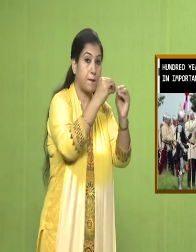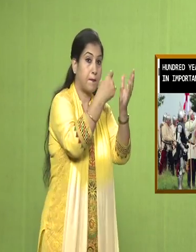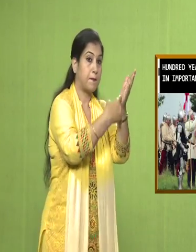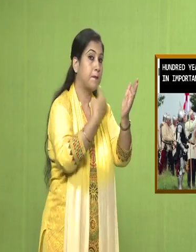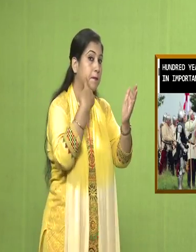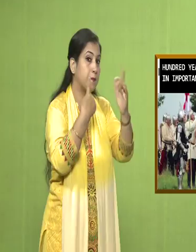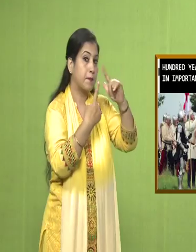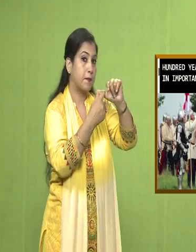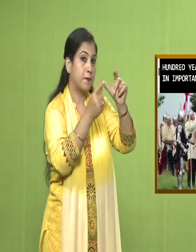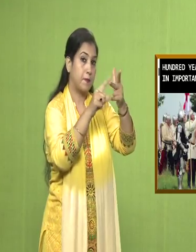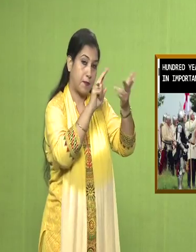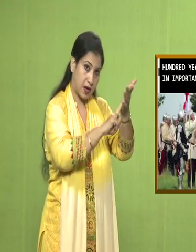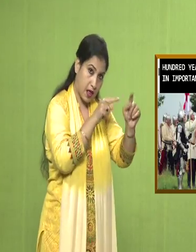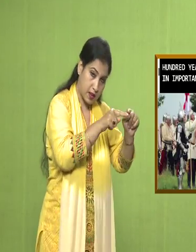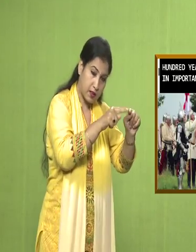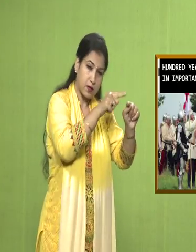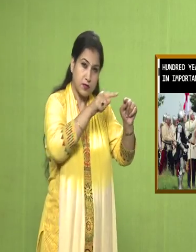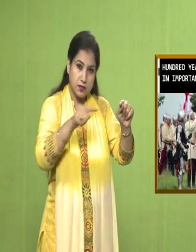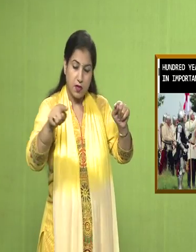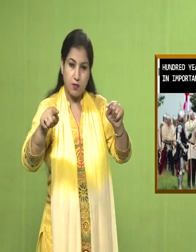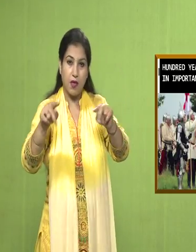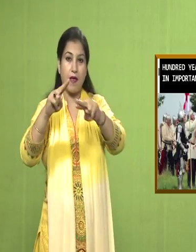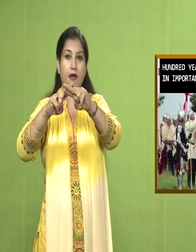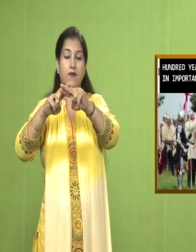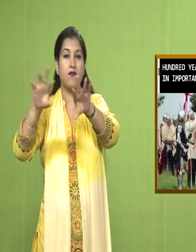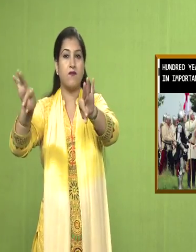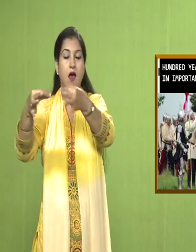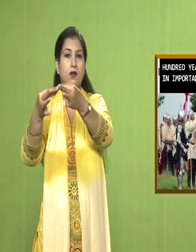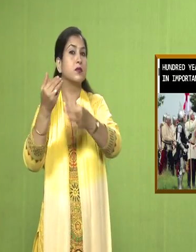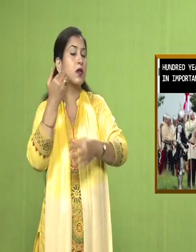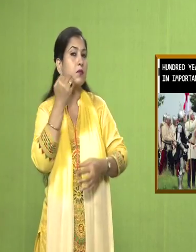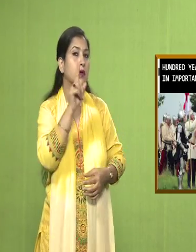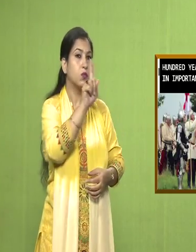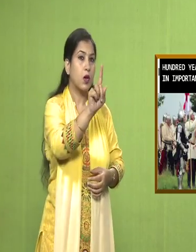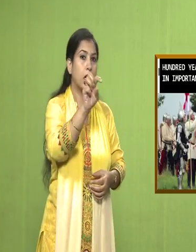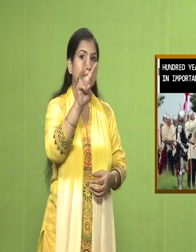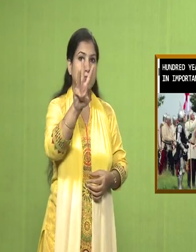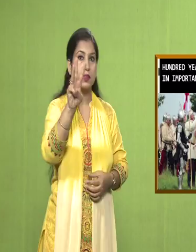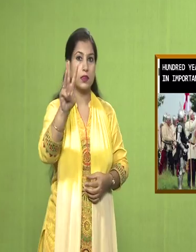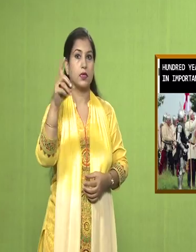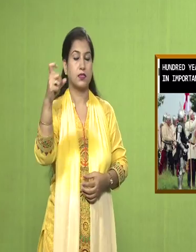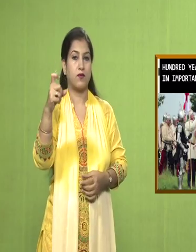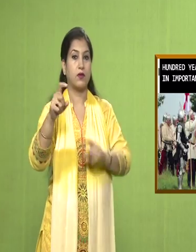year 1337 and lasted till 1543.